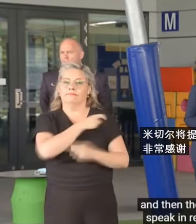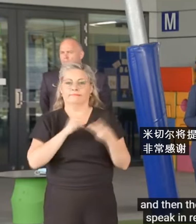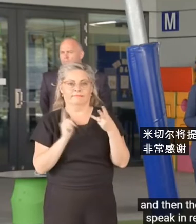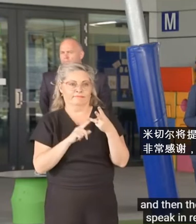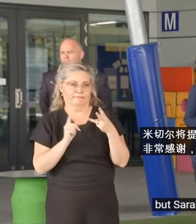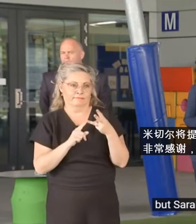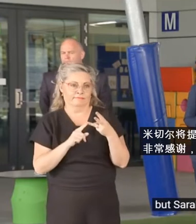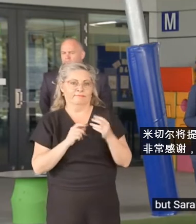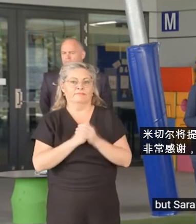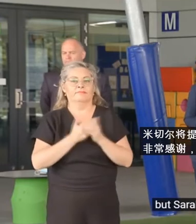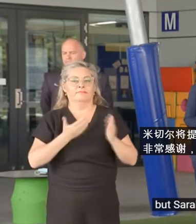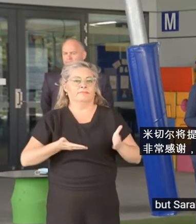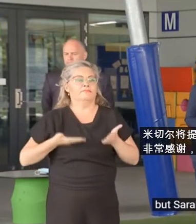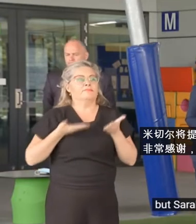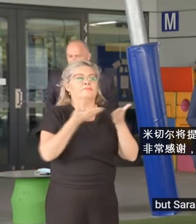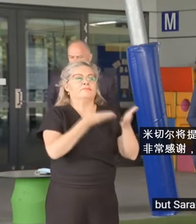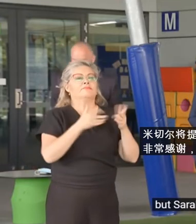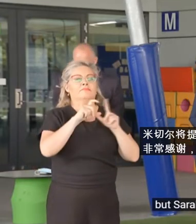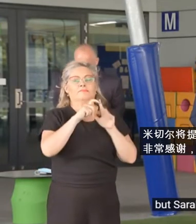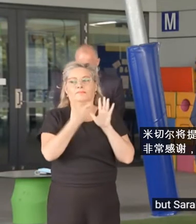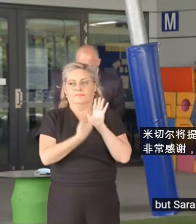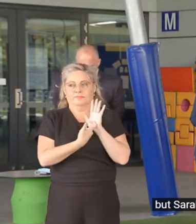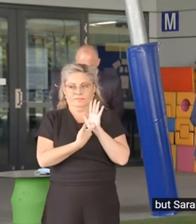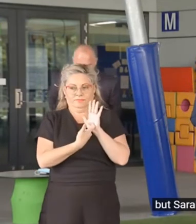Dr. Kristine. Thanks very much.